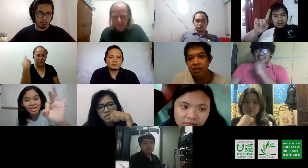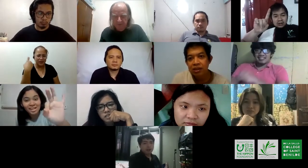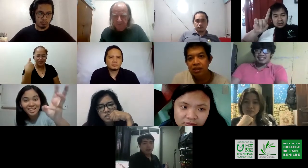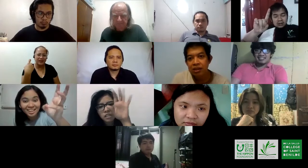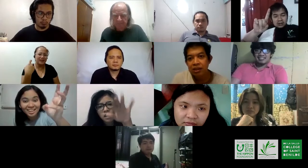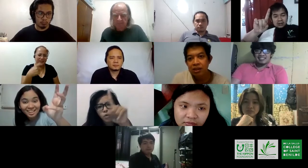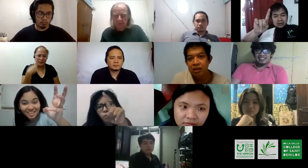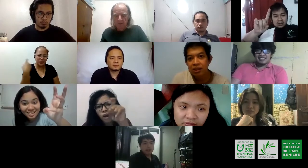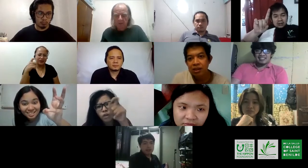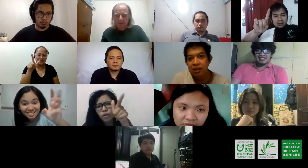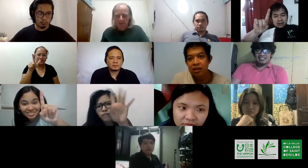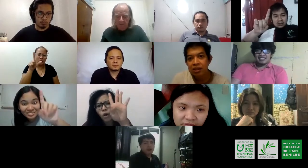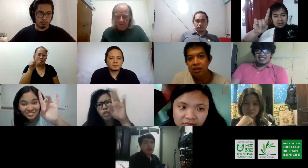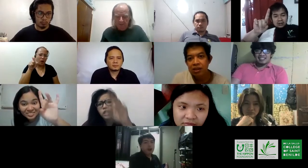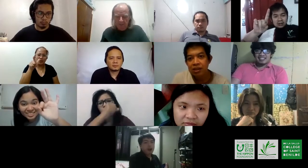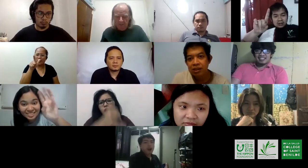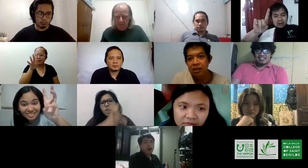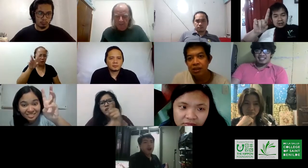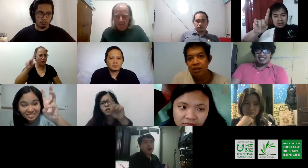124 years.